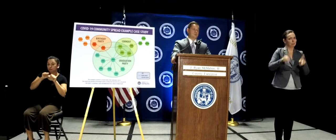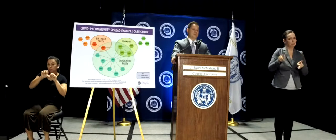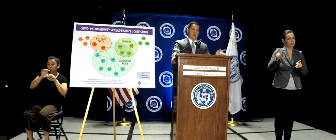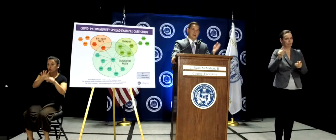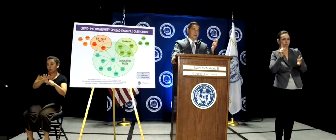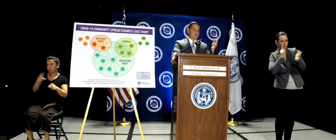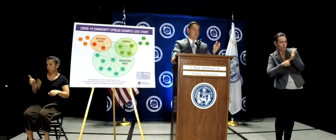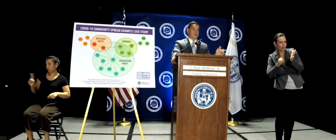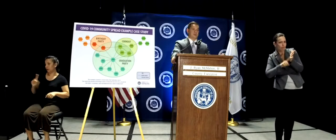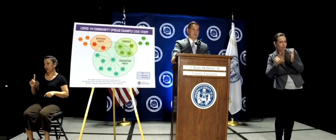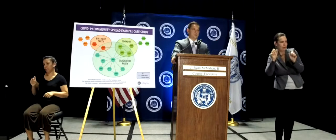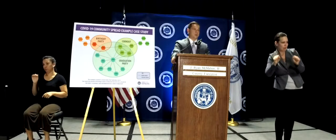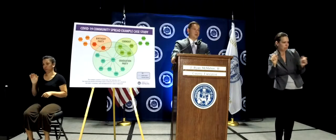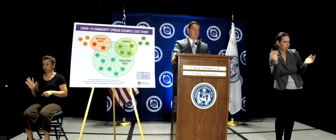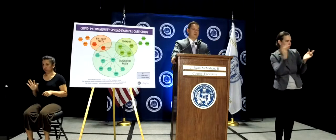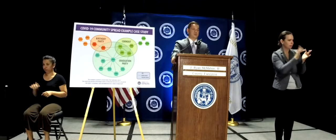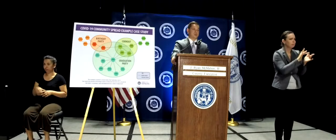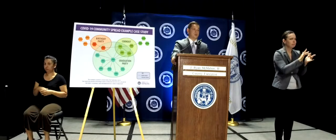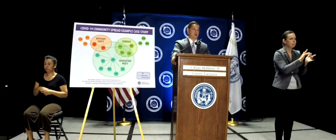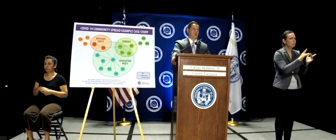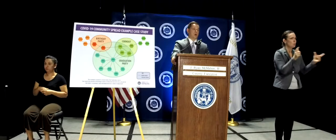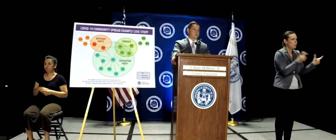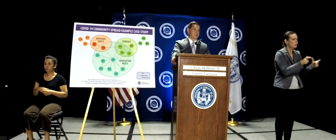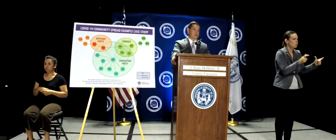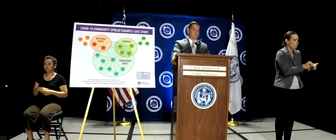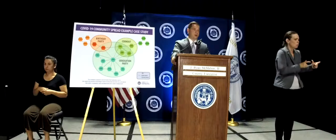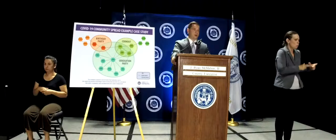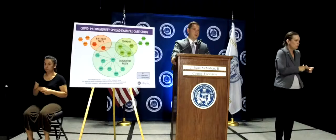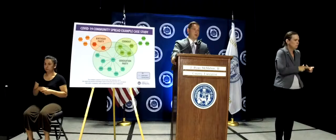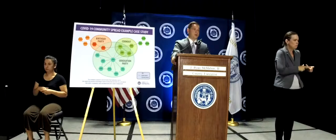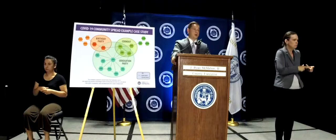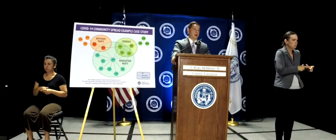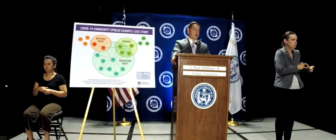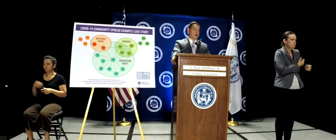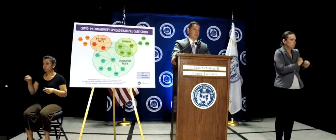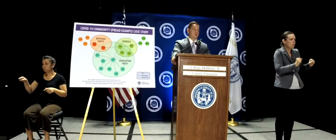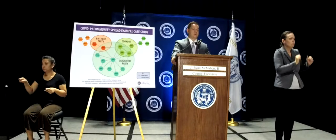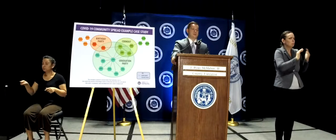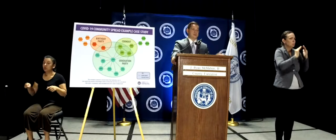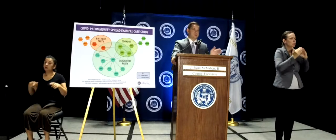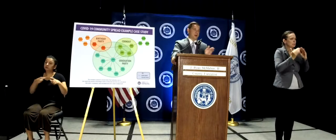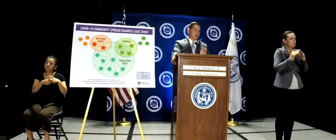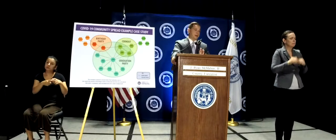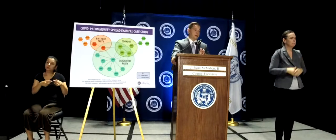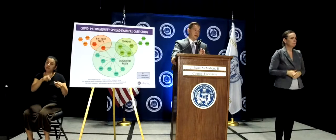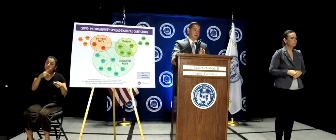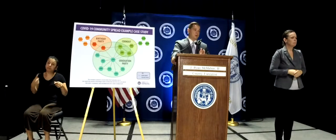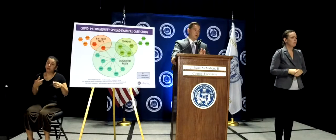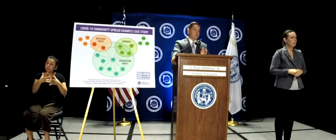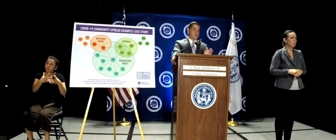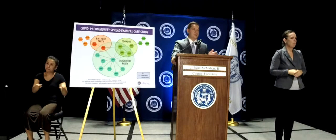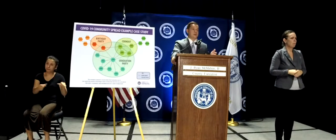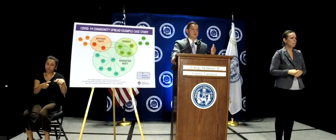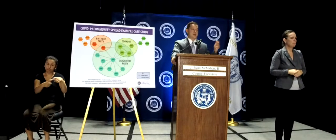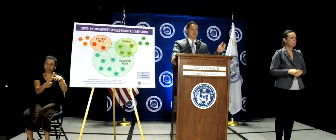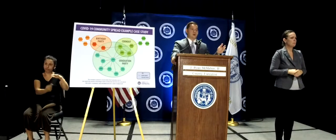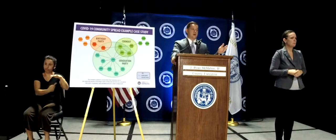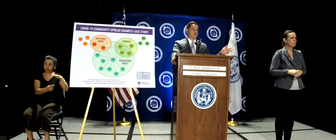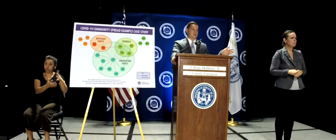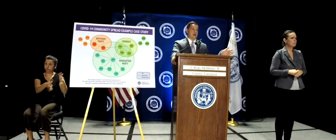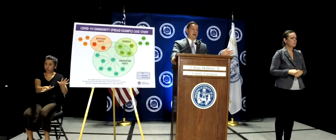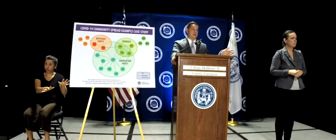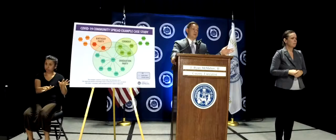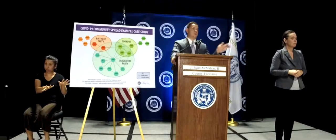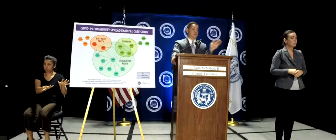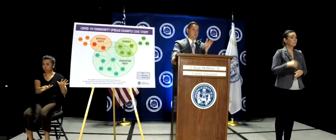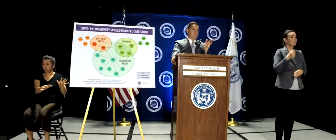If in that case, I'm not sure the case, but she said if her quarantine expired and then wasn't symptomatic at the end of the quarantine, chances are